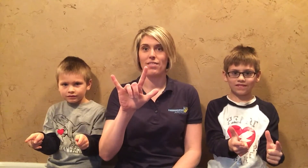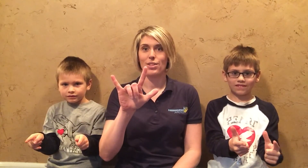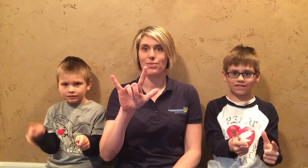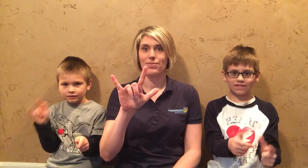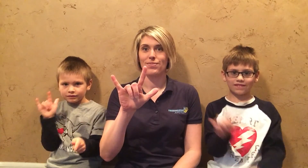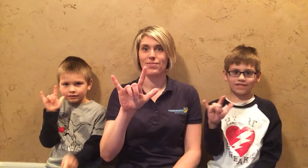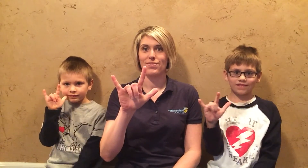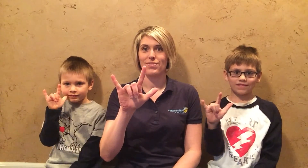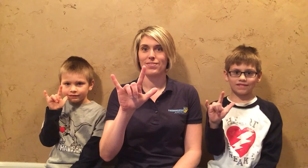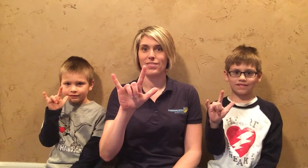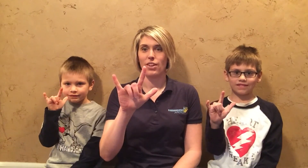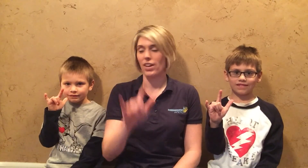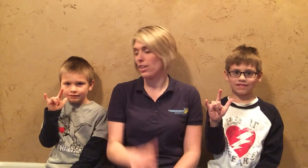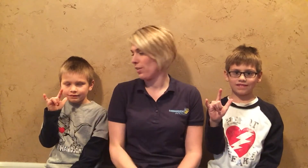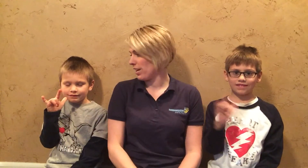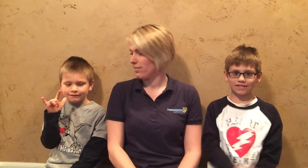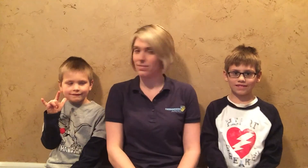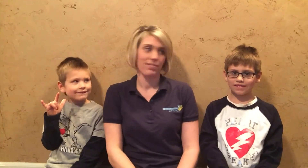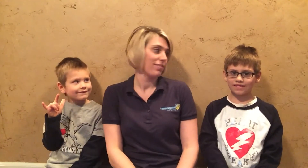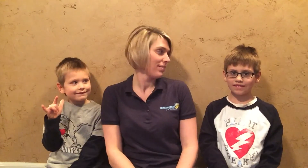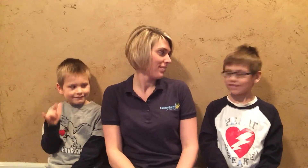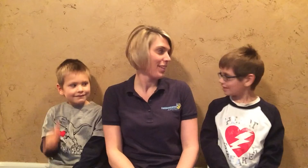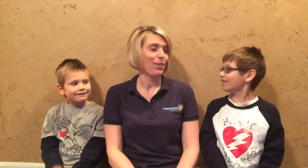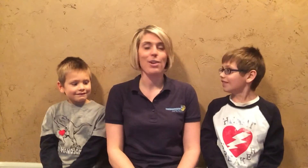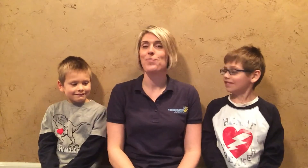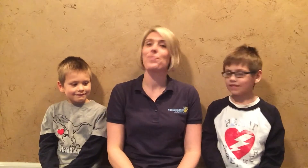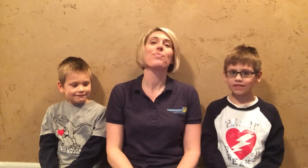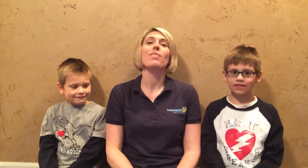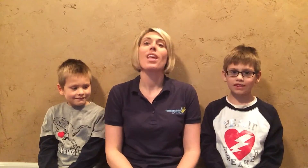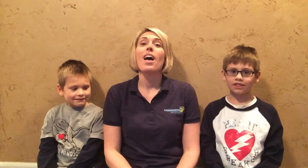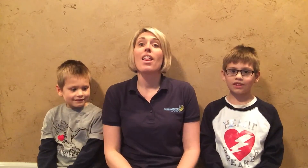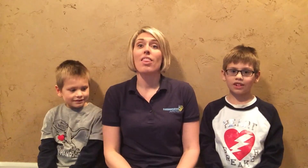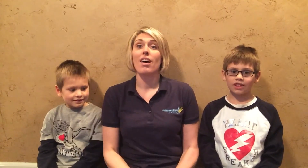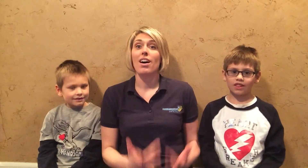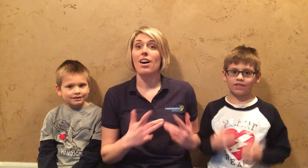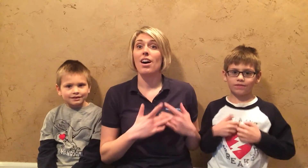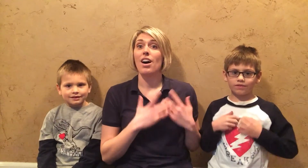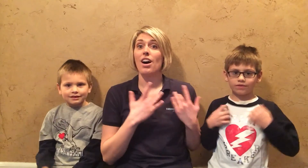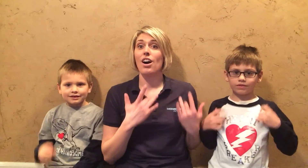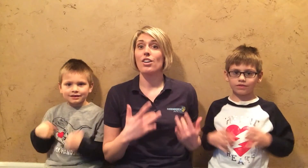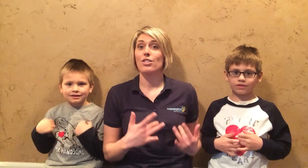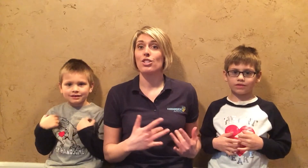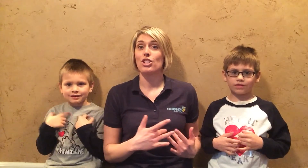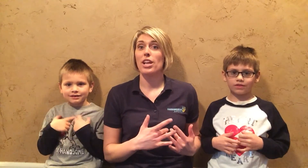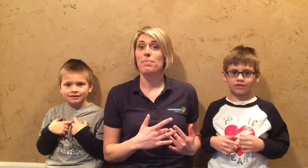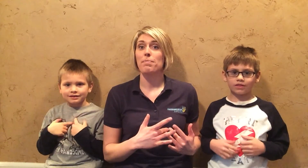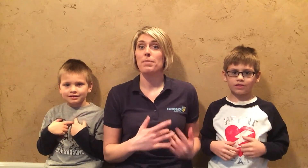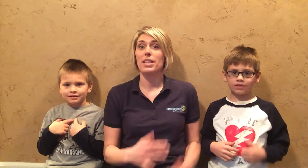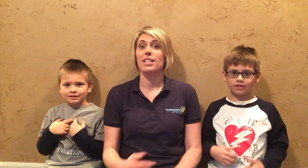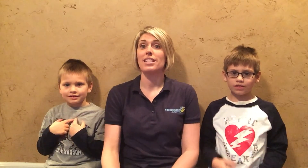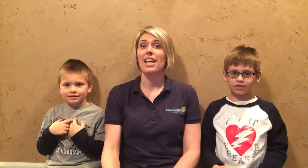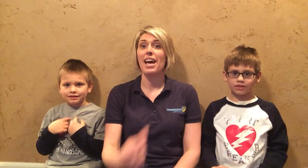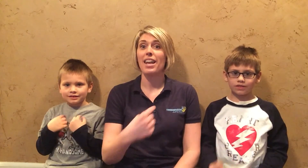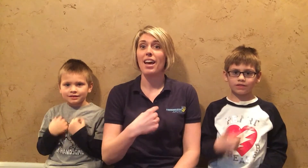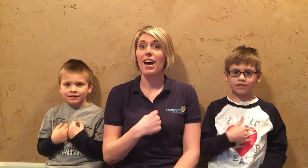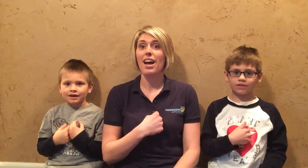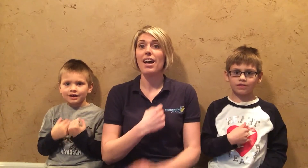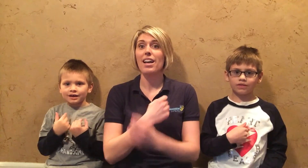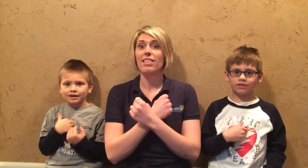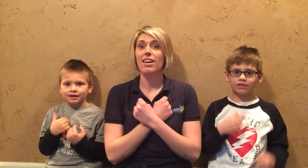you. All right, are you ready? Here we go. Mm-hmm. The heart shape means that I